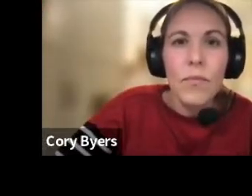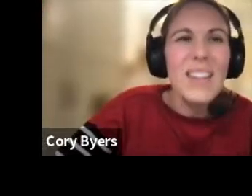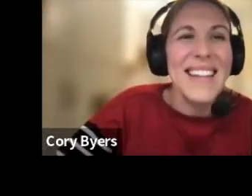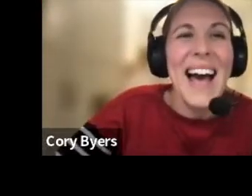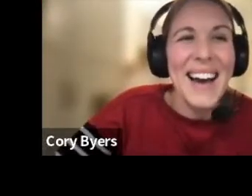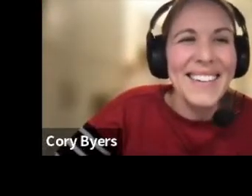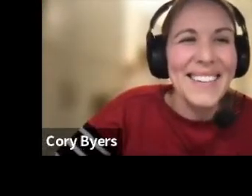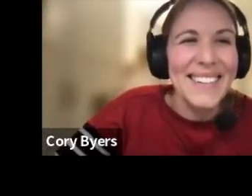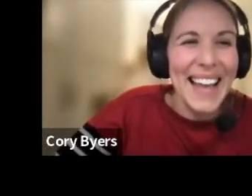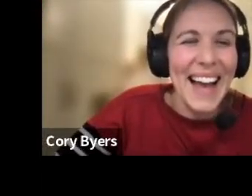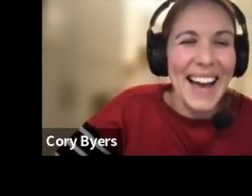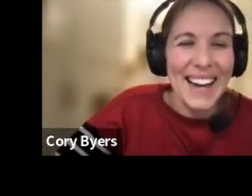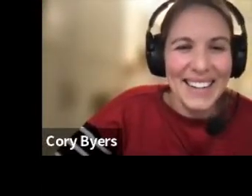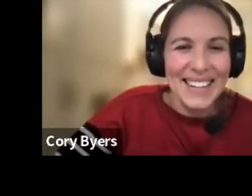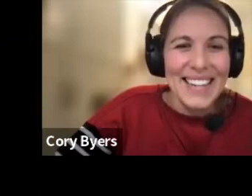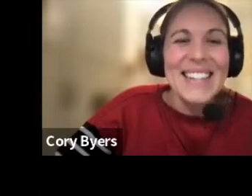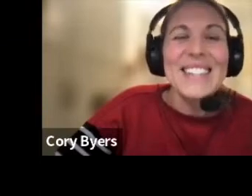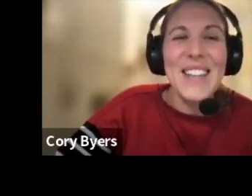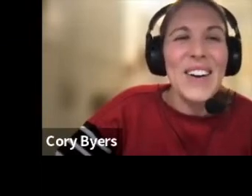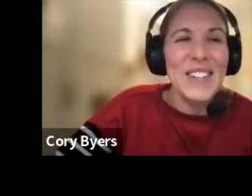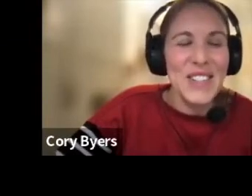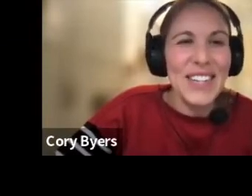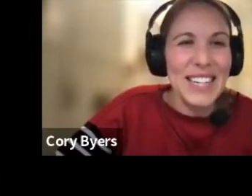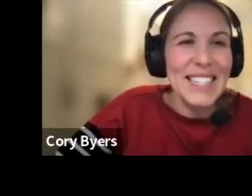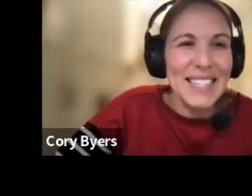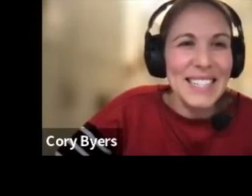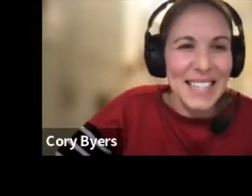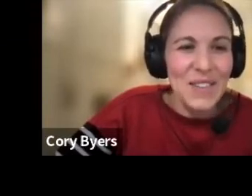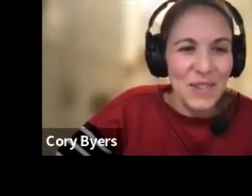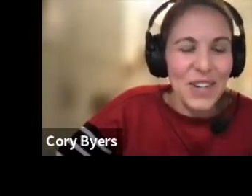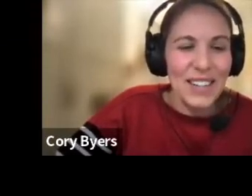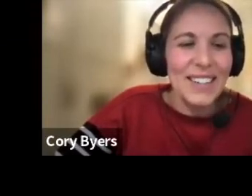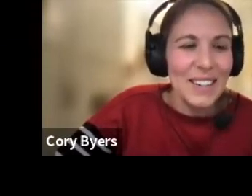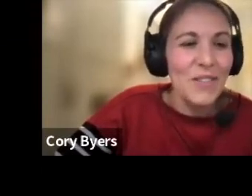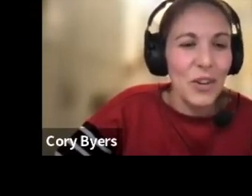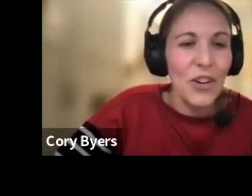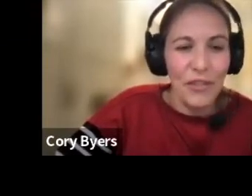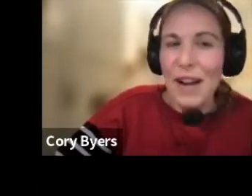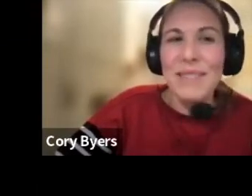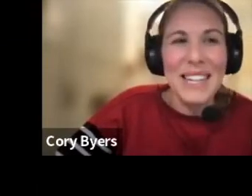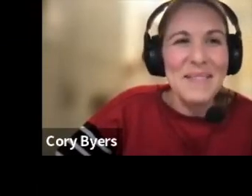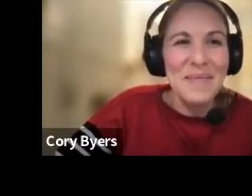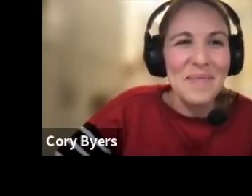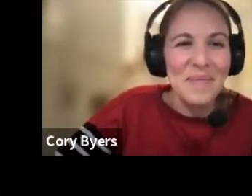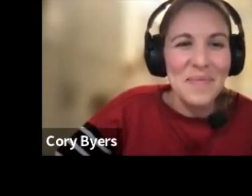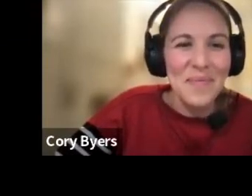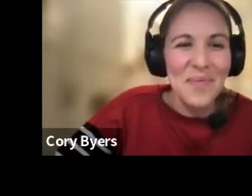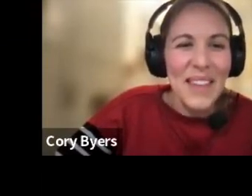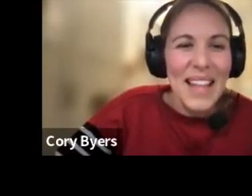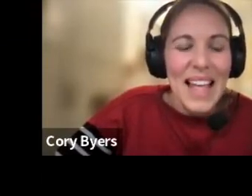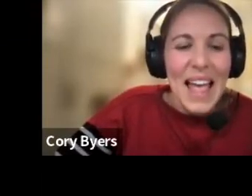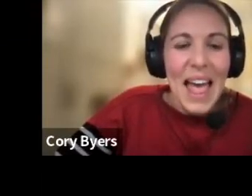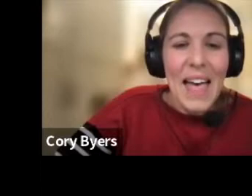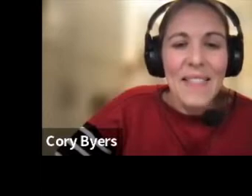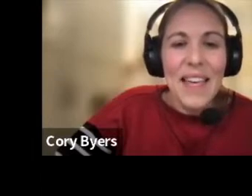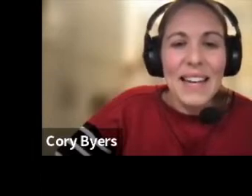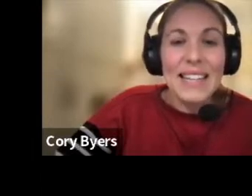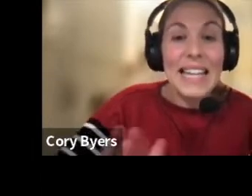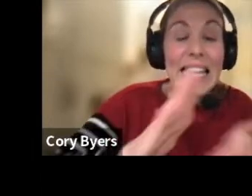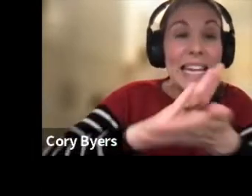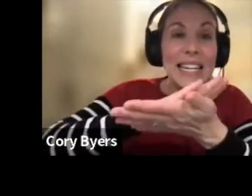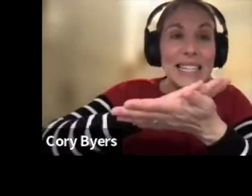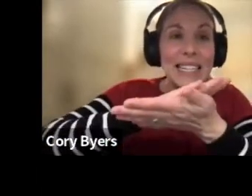variations. That's why I just want to be as active as possible. As long as you're consistent for your family. Mm-hmm. And